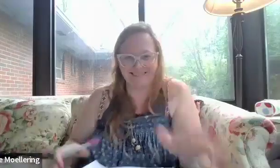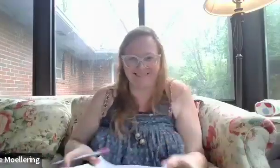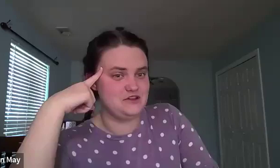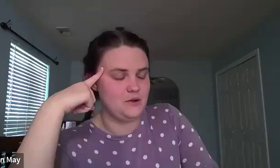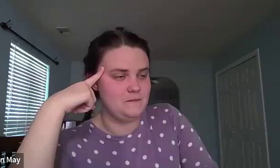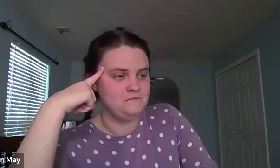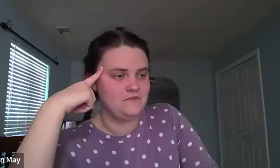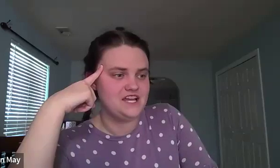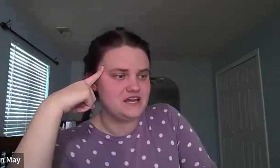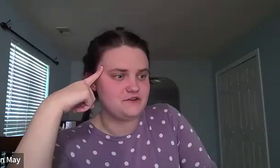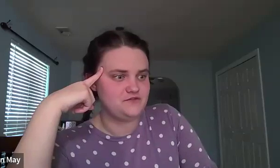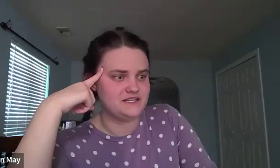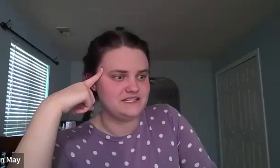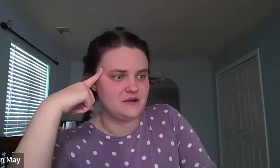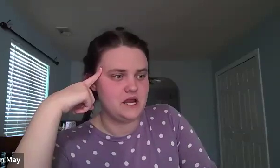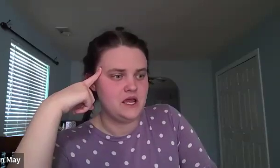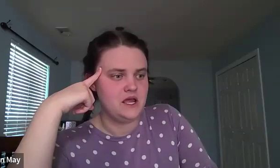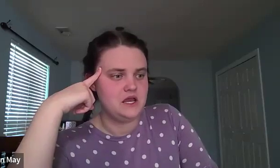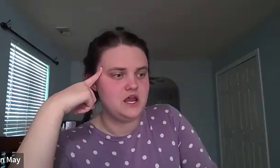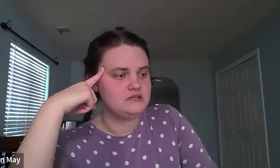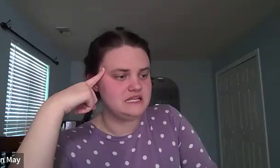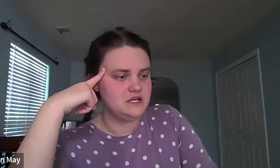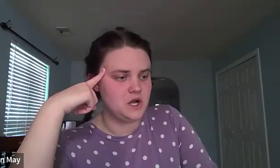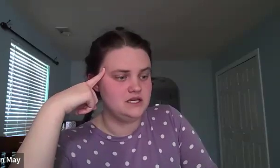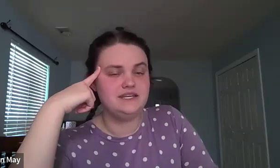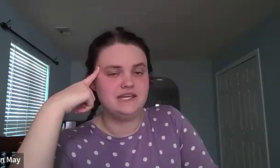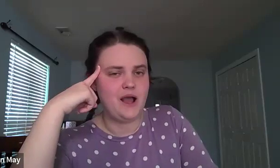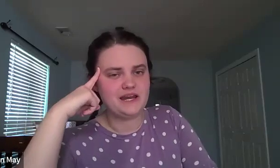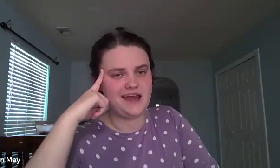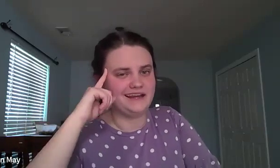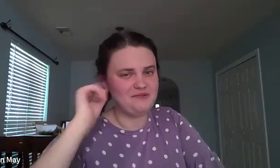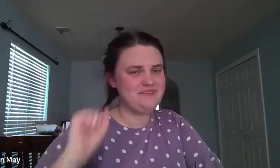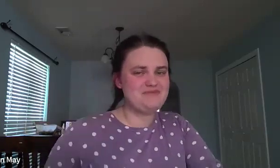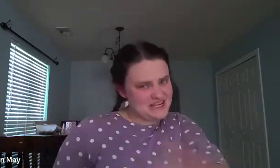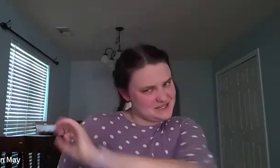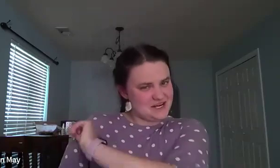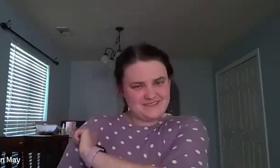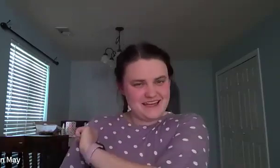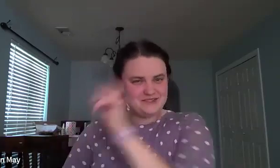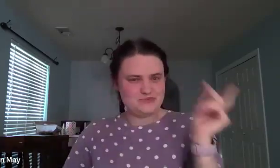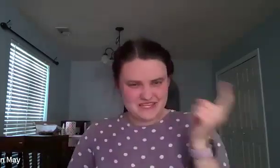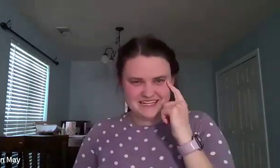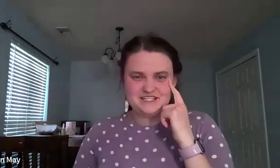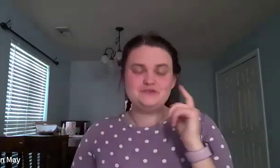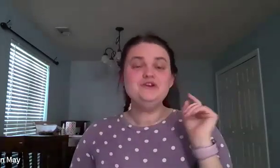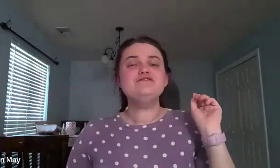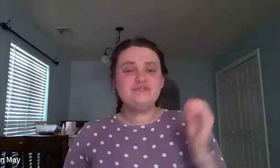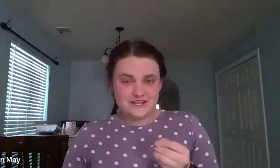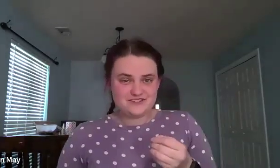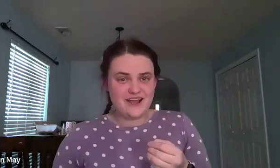sitting there going, I should add French fries here. And I went, no, it's later on. No, I'm going to add it now. I'm glad someone else was thinking it too. French fries